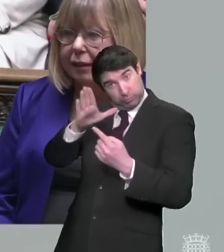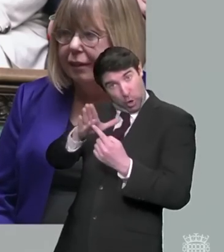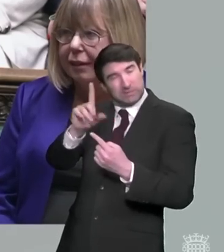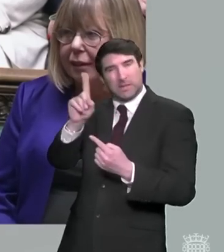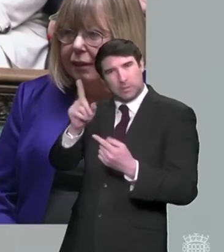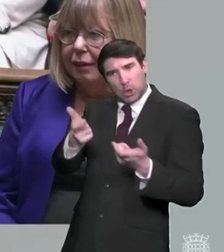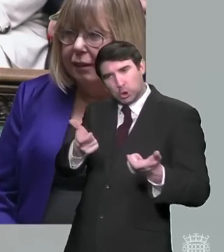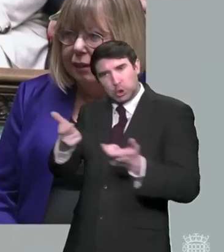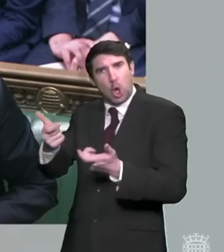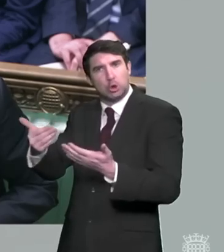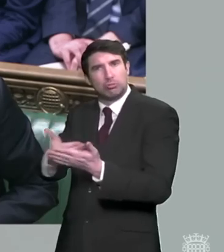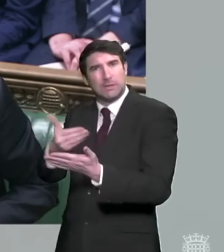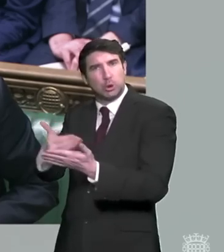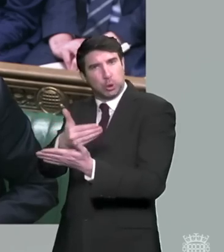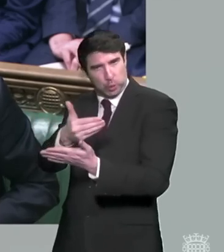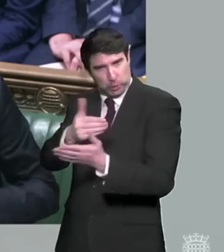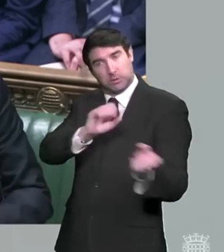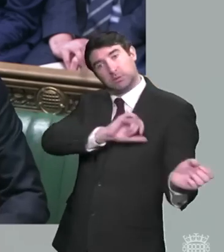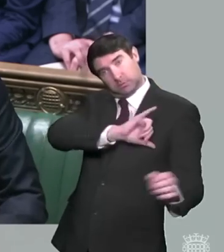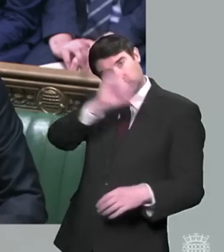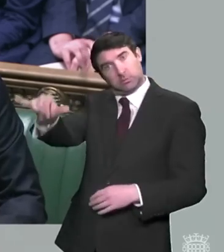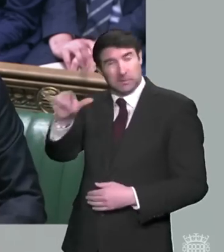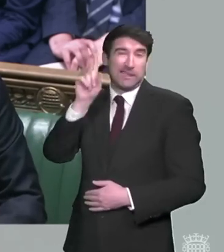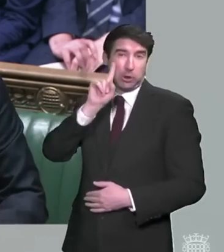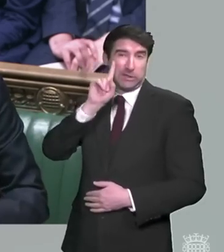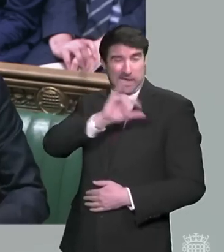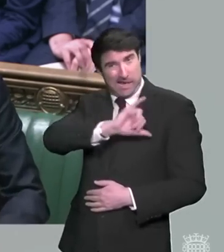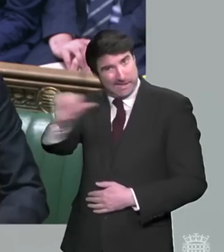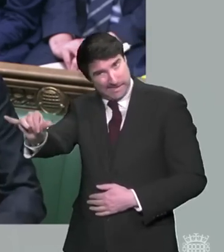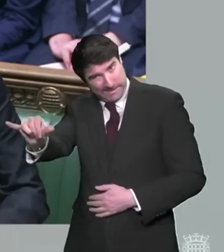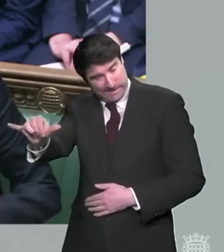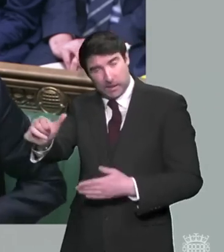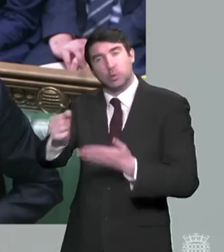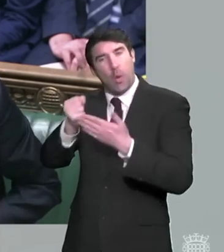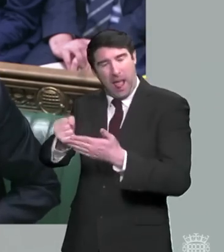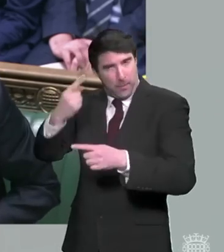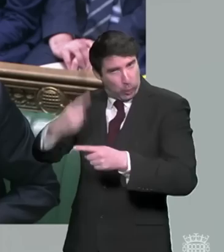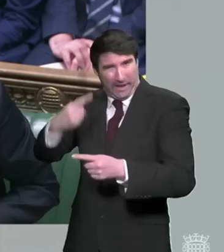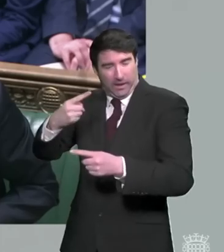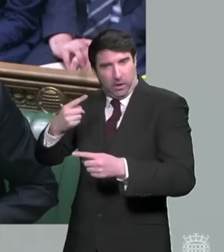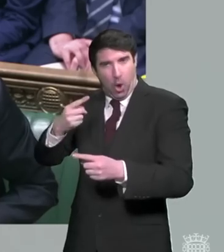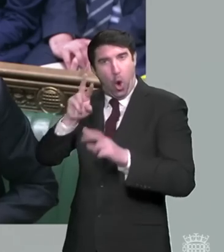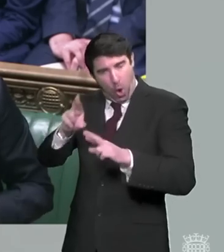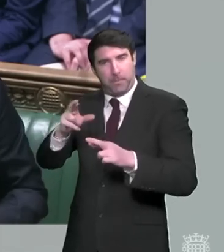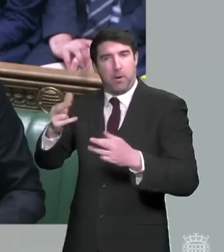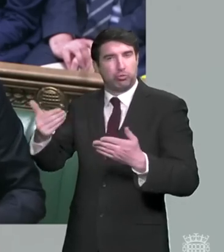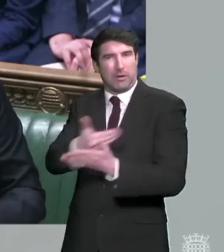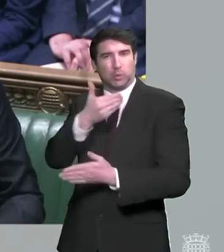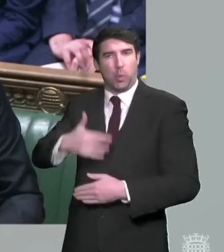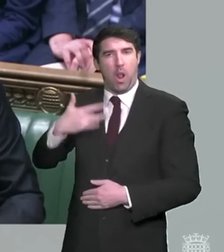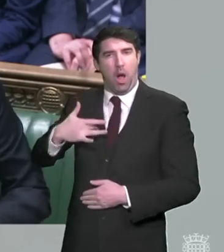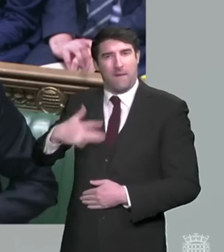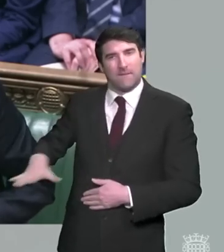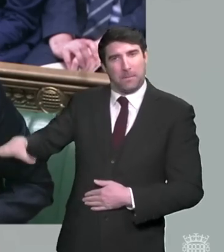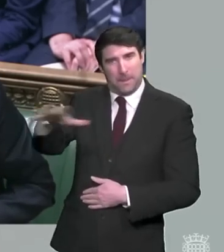vital window at the beginning of a situation like this, which is why our search and rescue teams are on the ground providing that assistance. The Foreign Secretary is